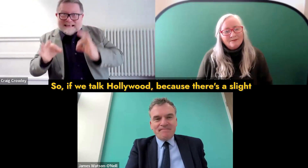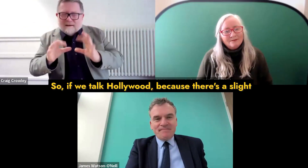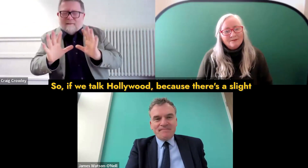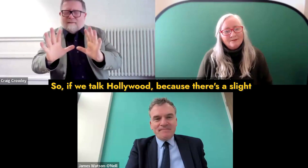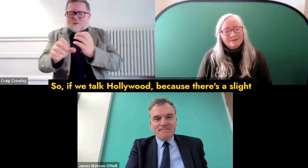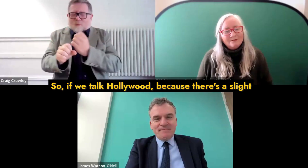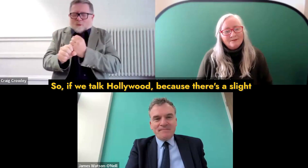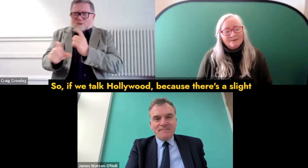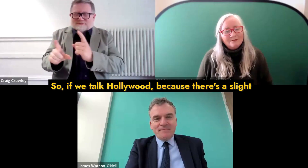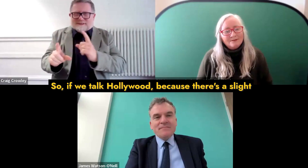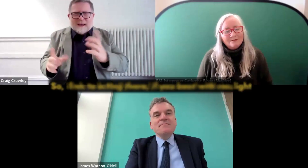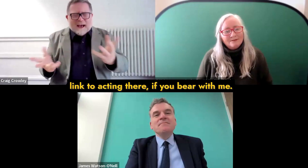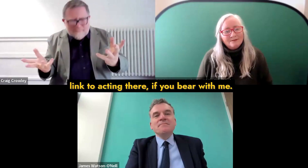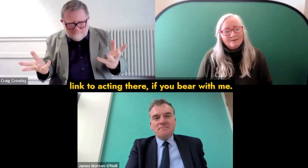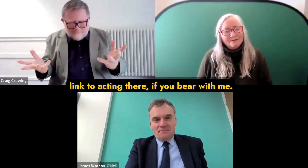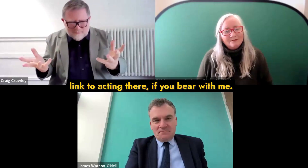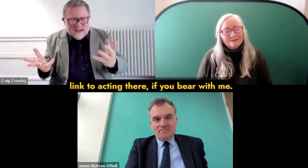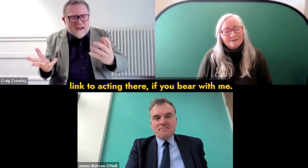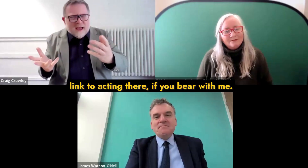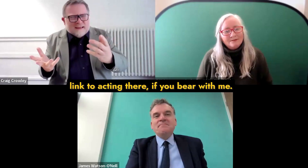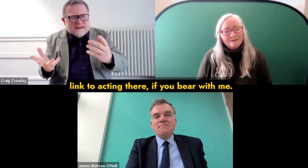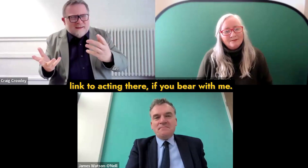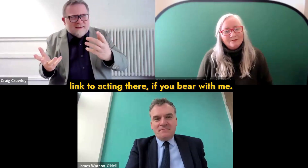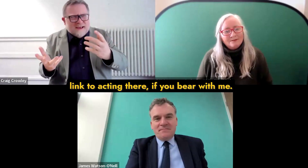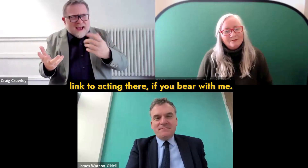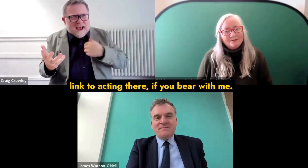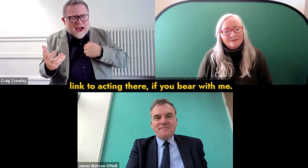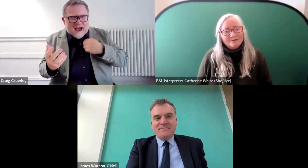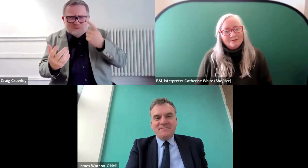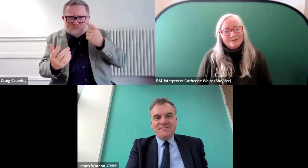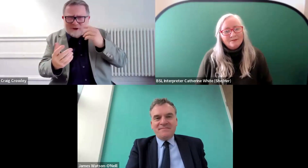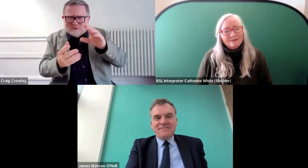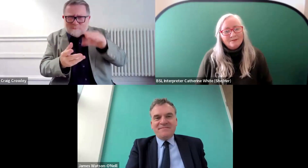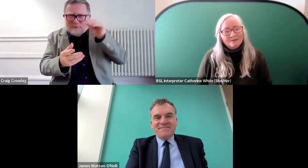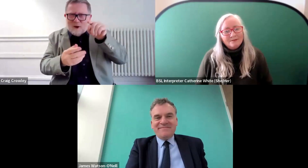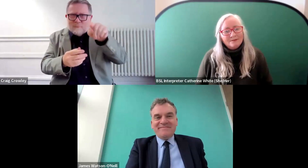talk to Hollywood, because there's a slight link to acting there, if you bear with me.